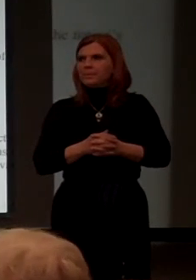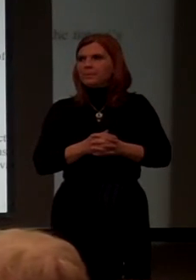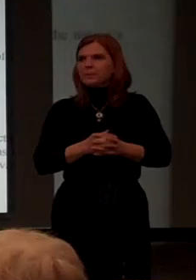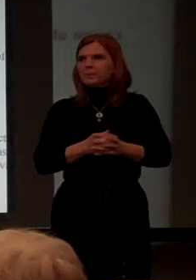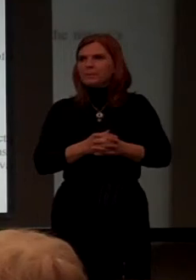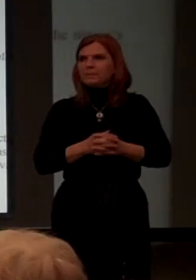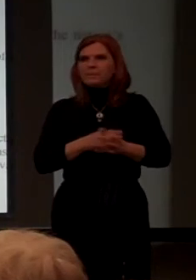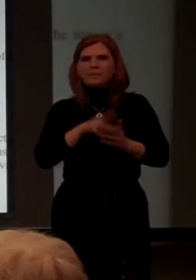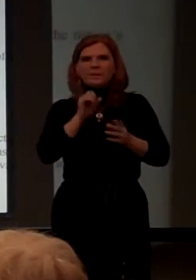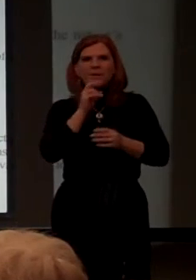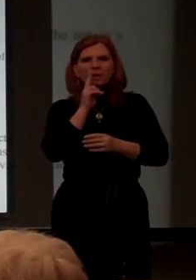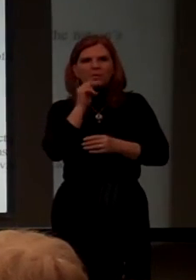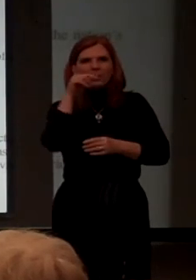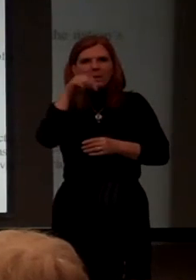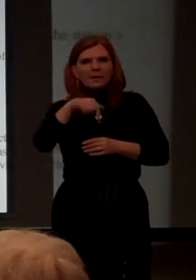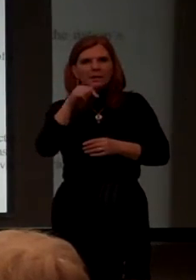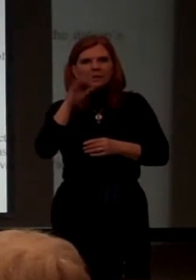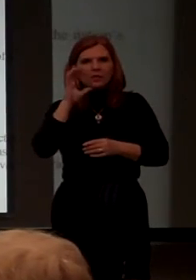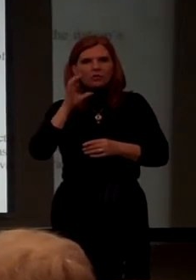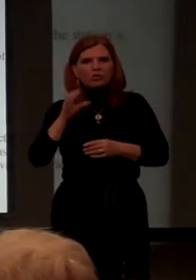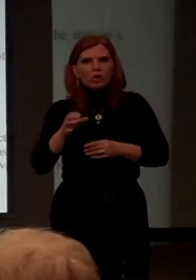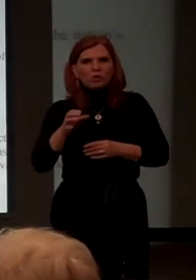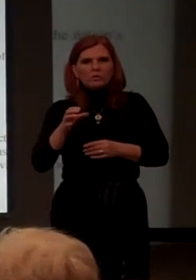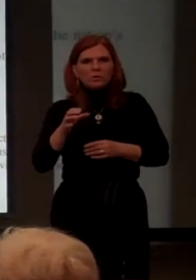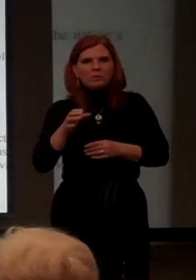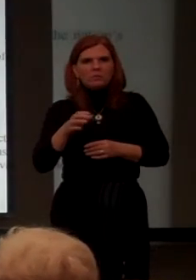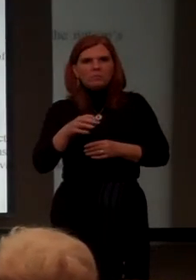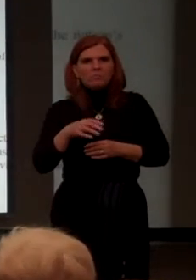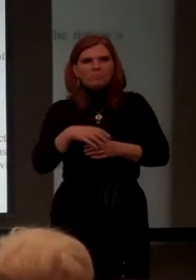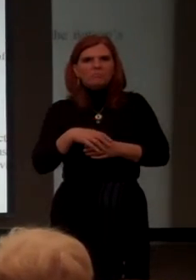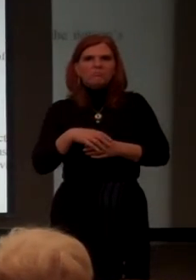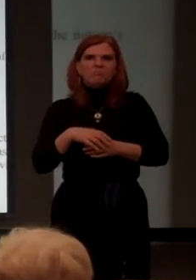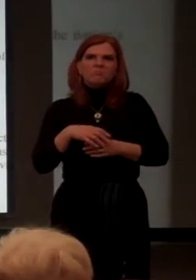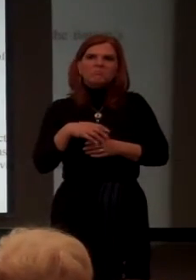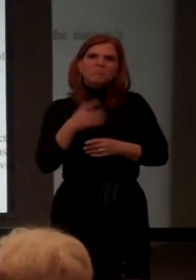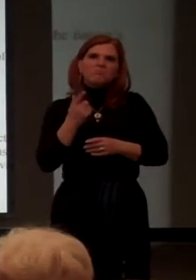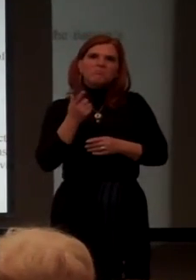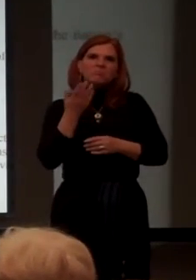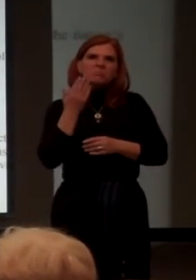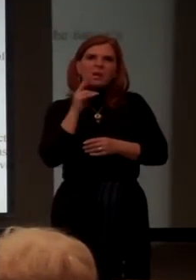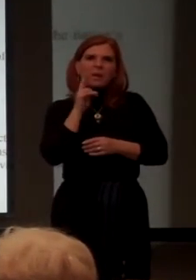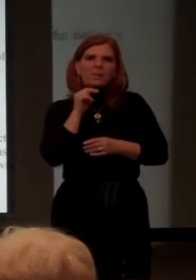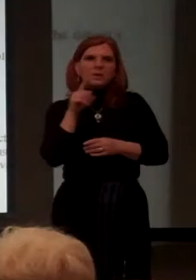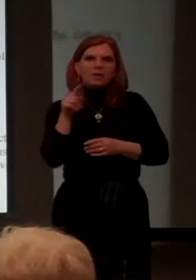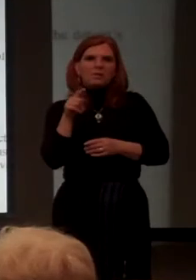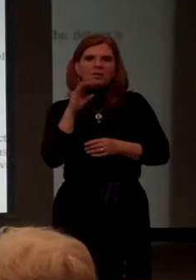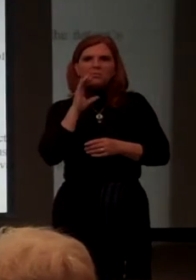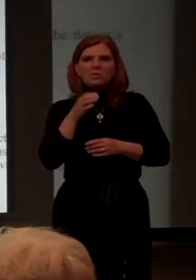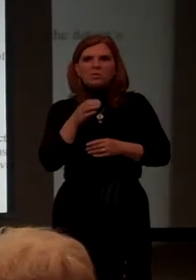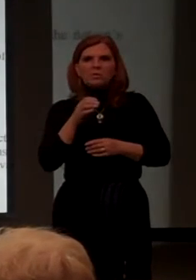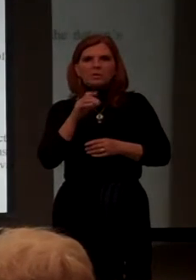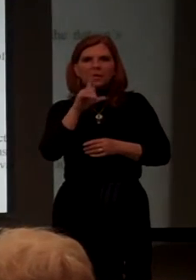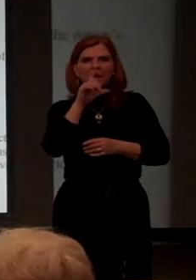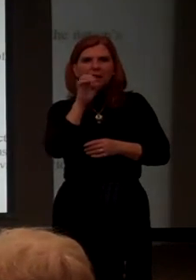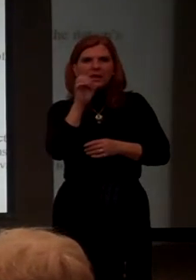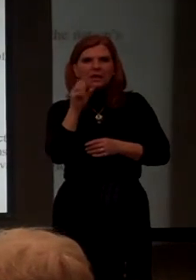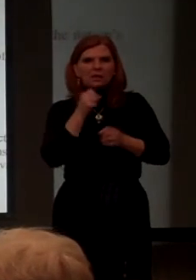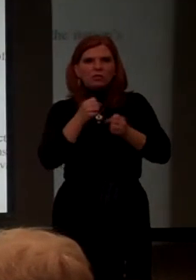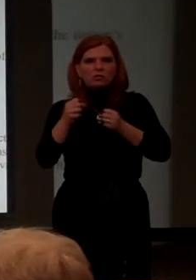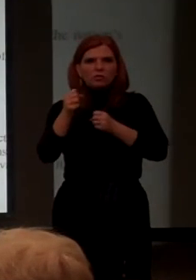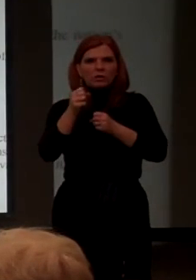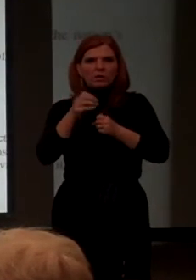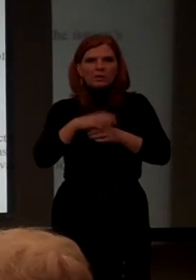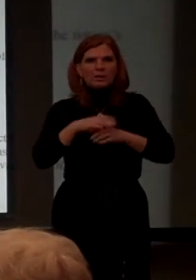You've been downtown Charleston? I've been down there the last 2 months. You go down Lee Street, I think,